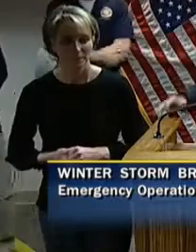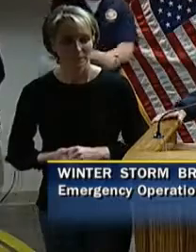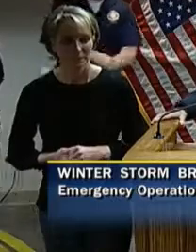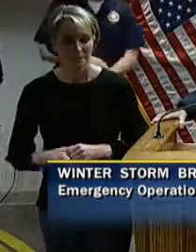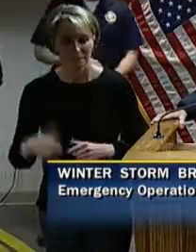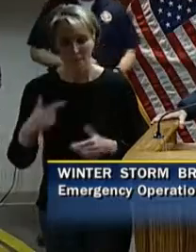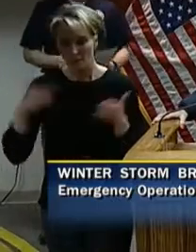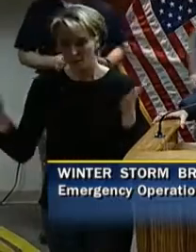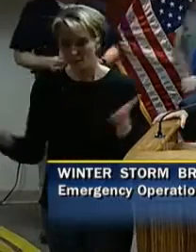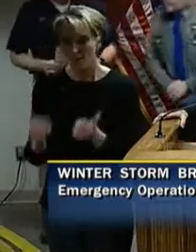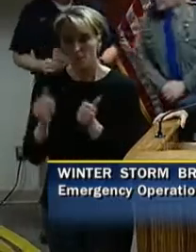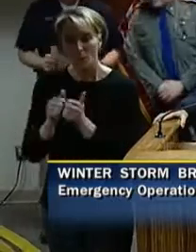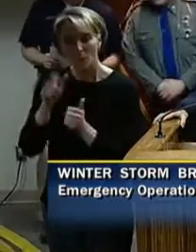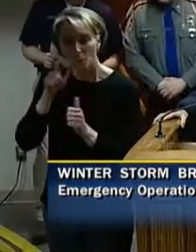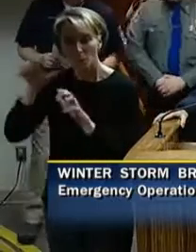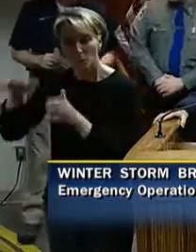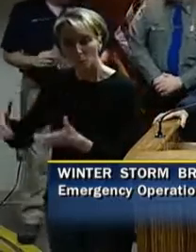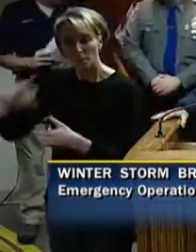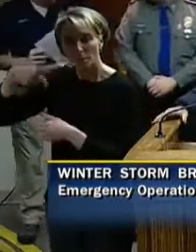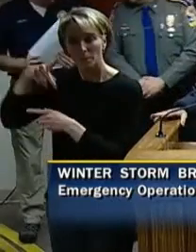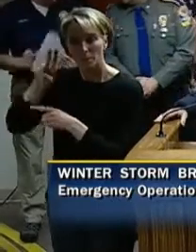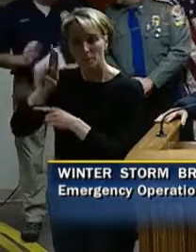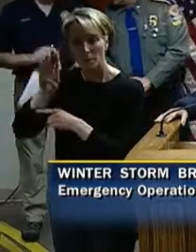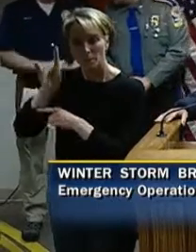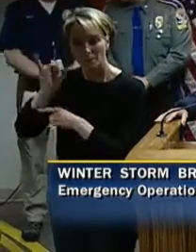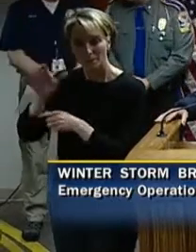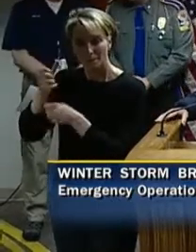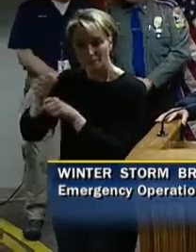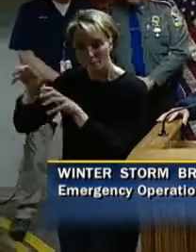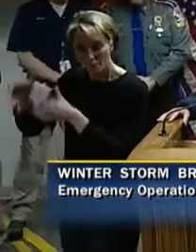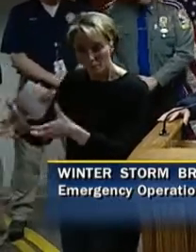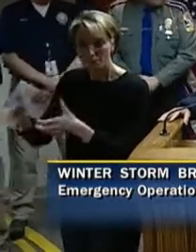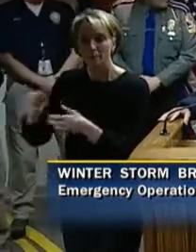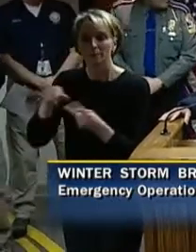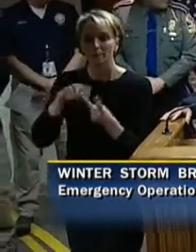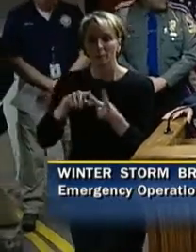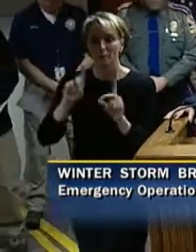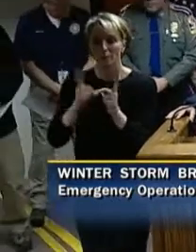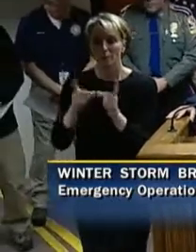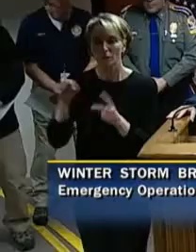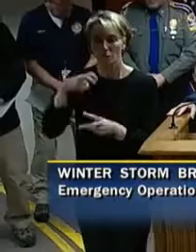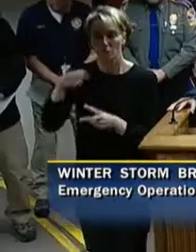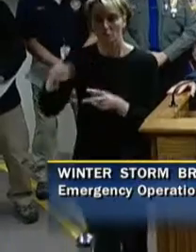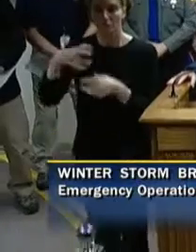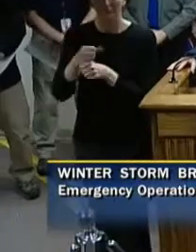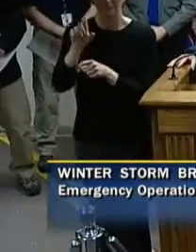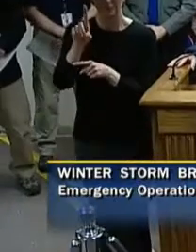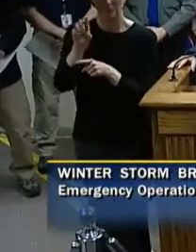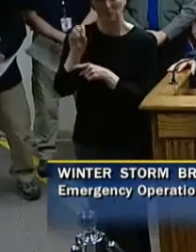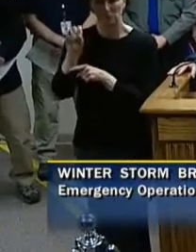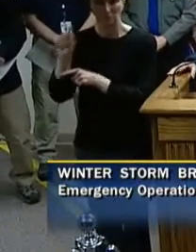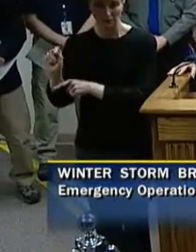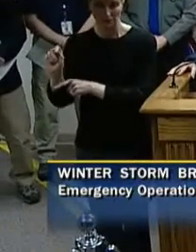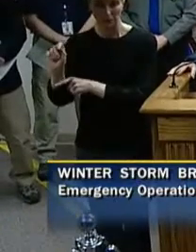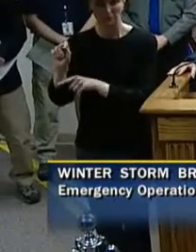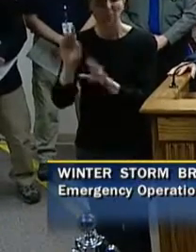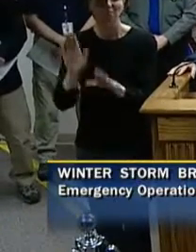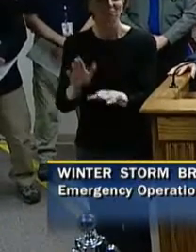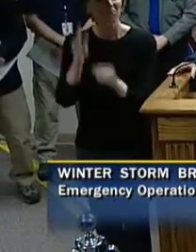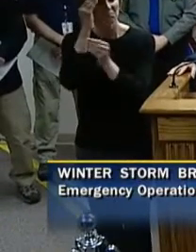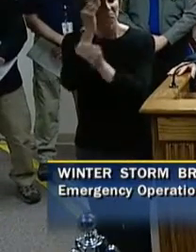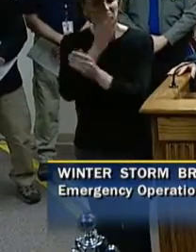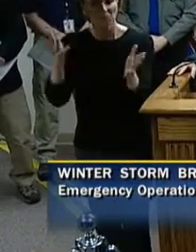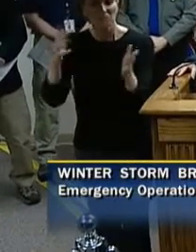I'm here with Public Safety and Transportation, who can help us through. But Connecticut, this is not going to be a